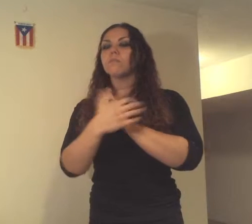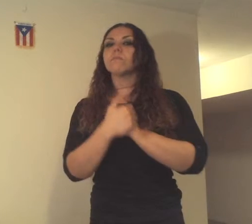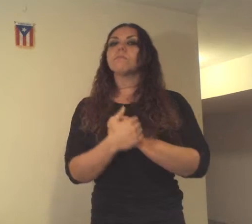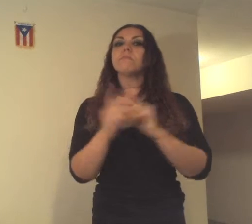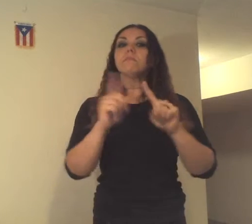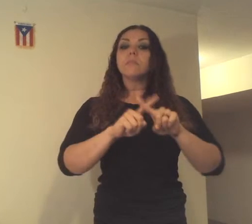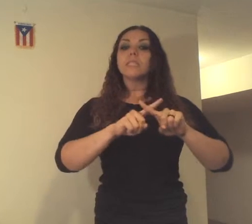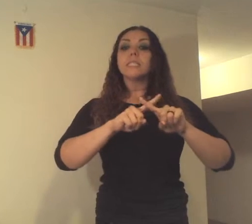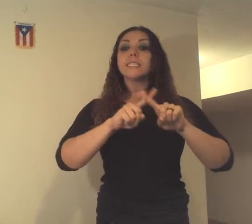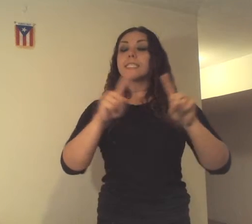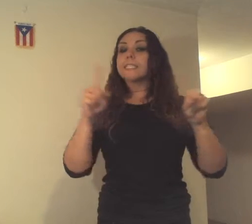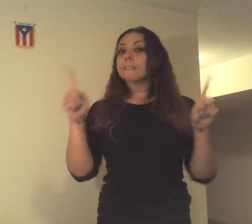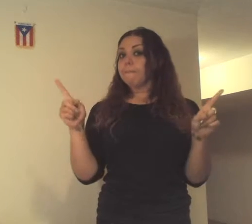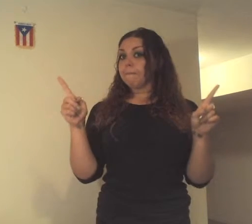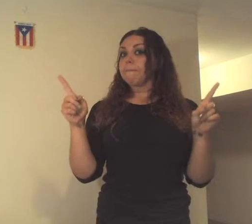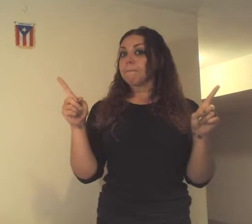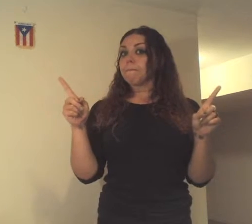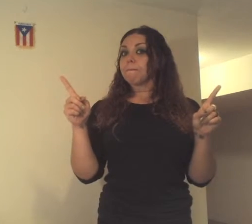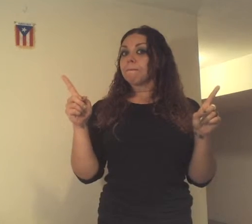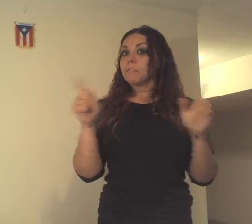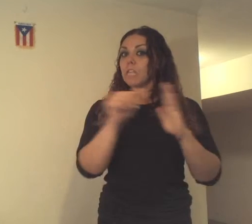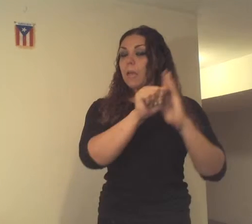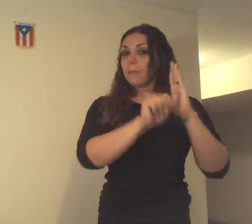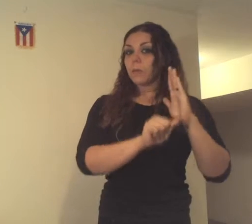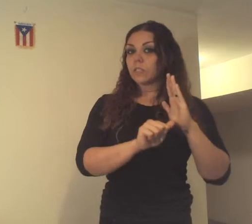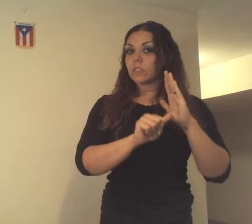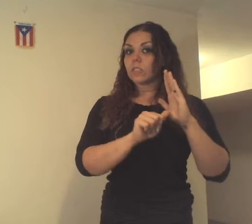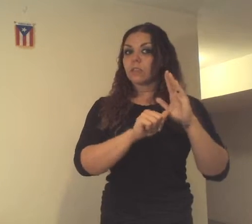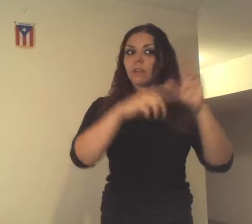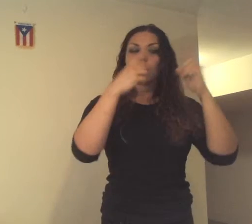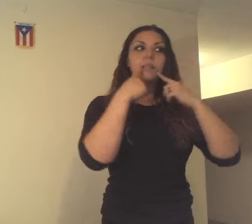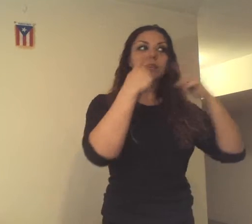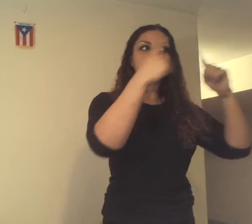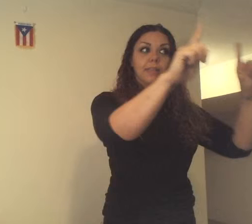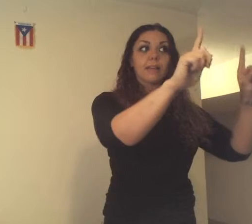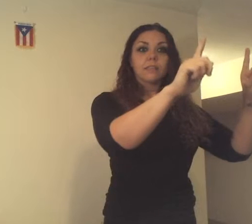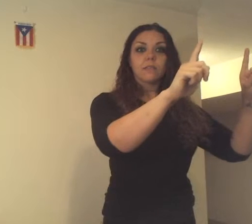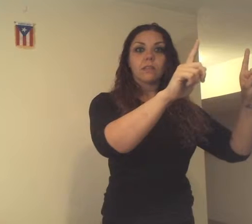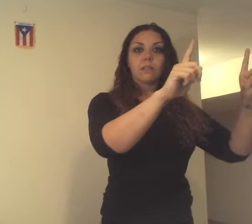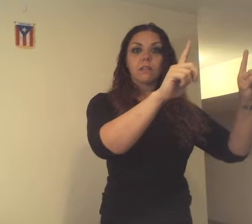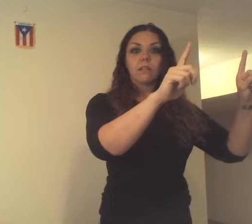an operation between doing something successfully and